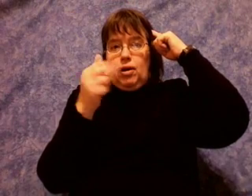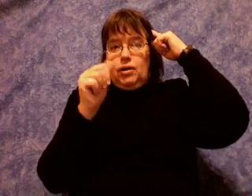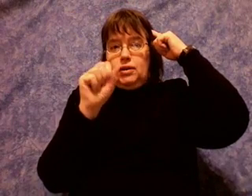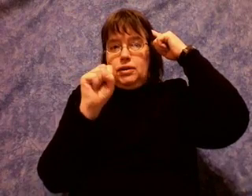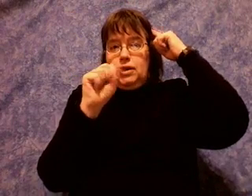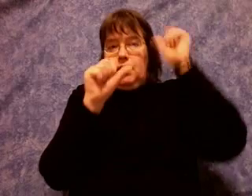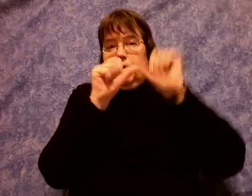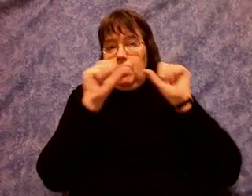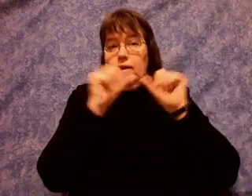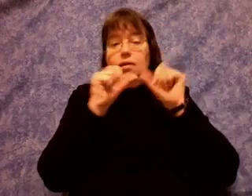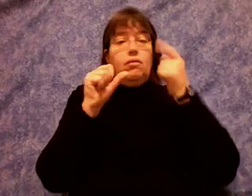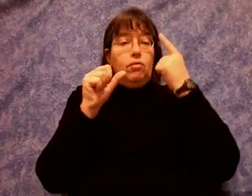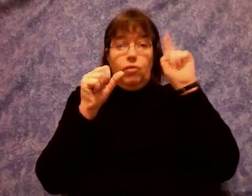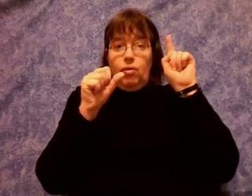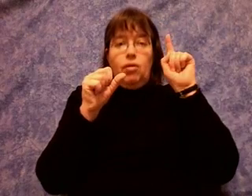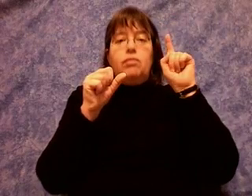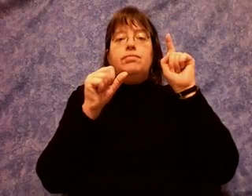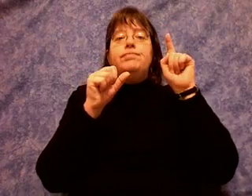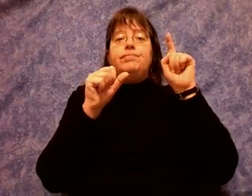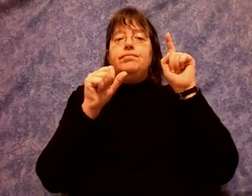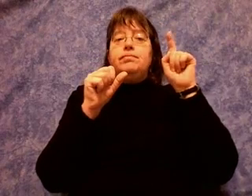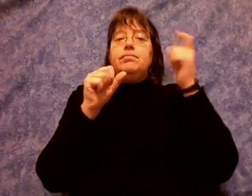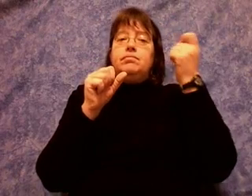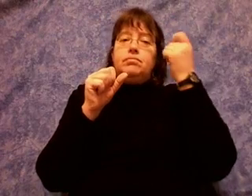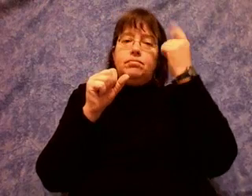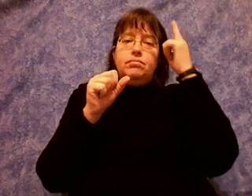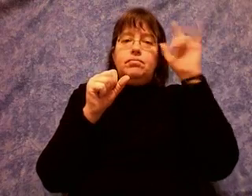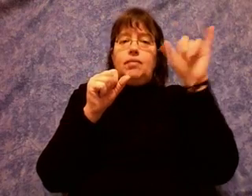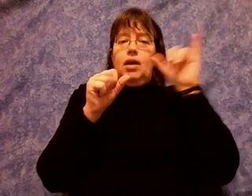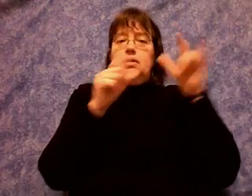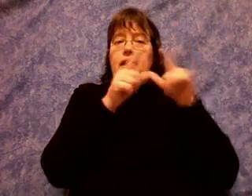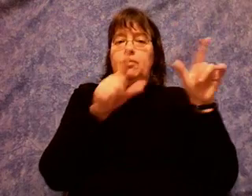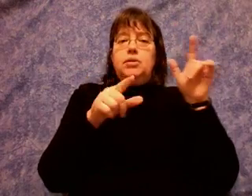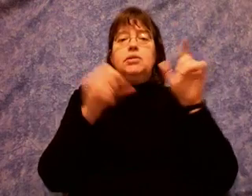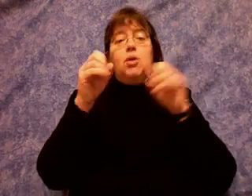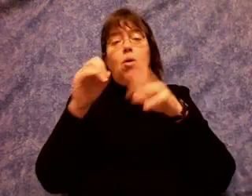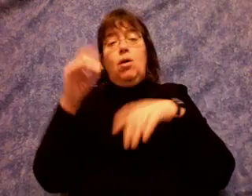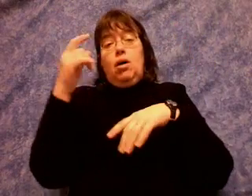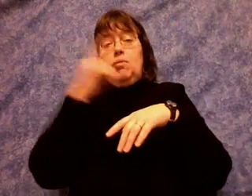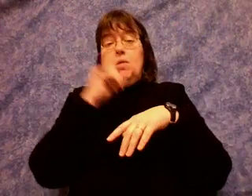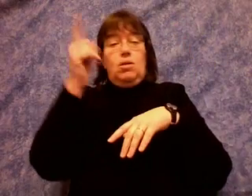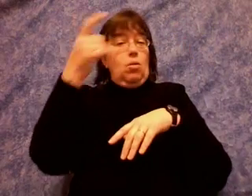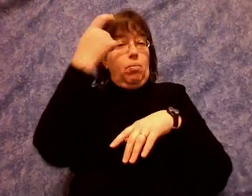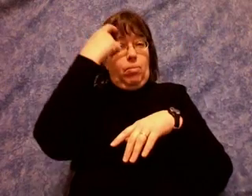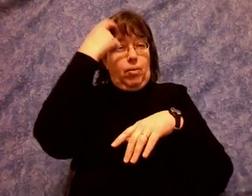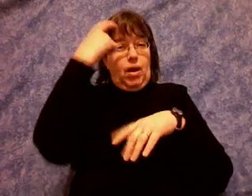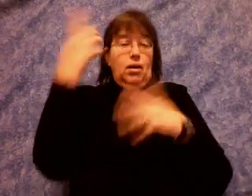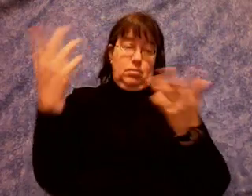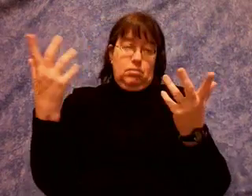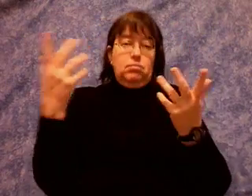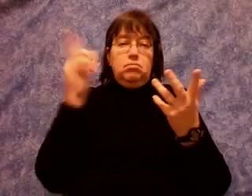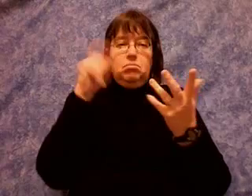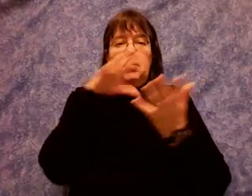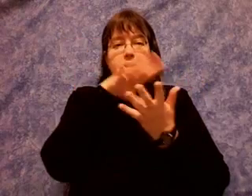to Broca's area, where language is processed, and that way it will be understood as language.